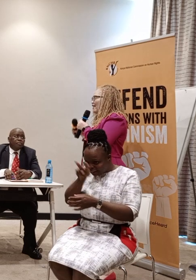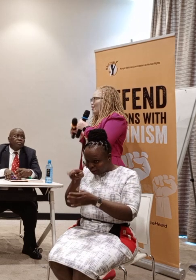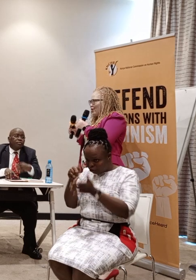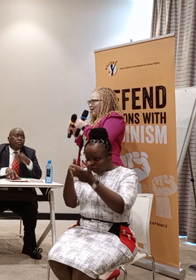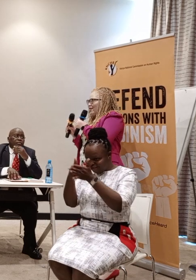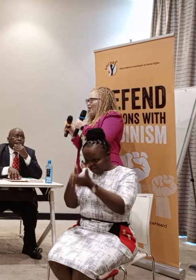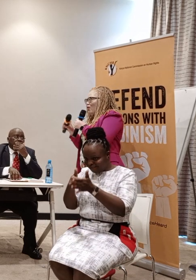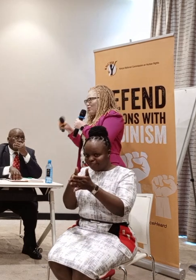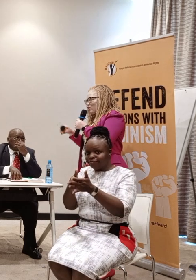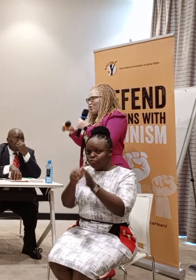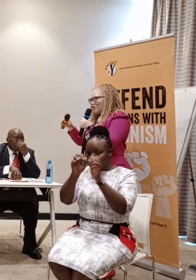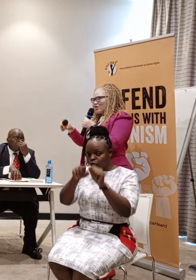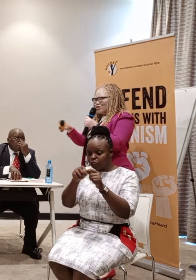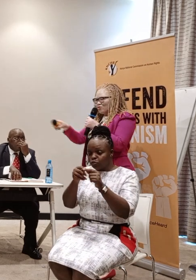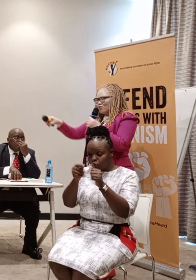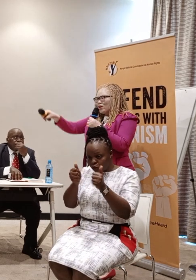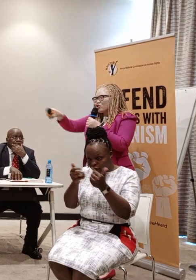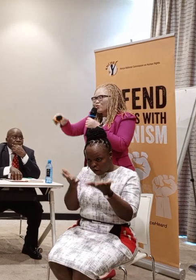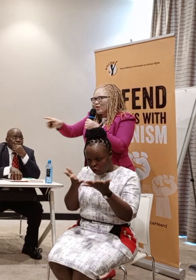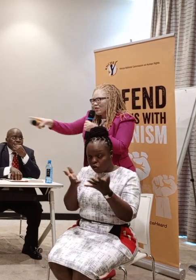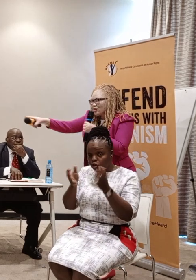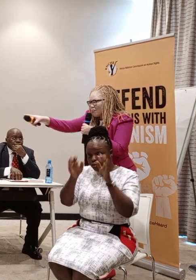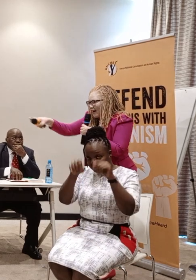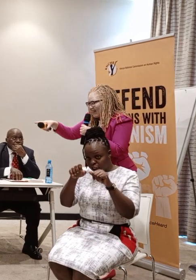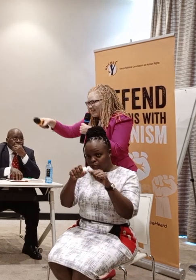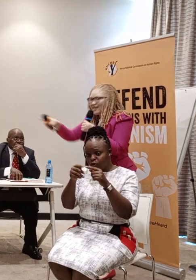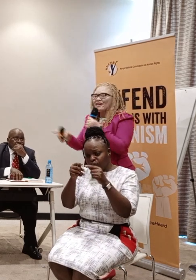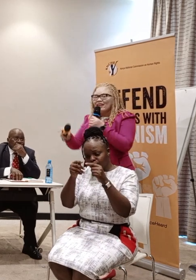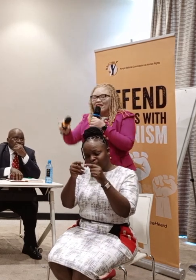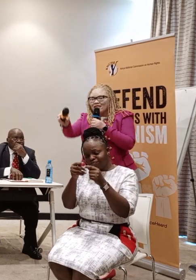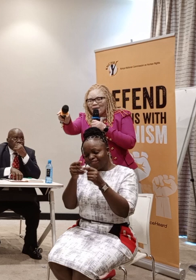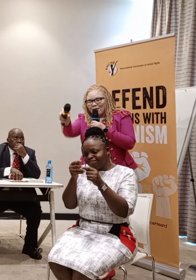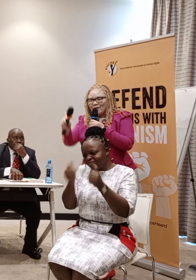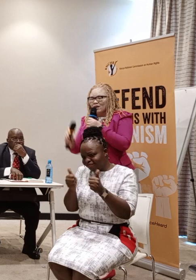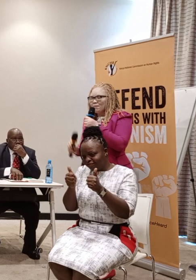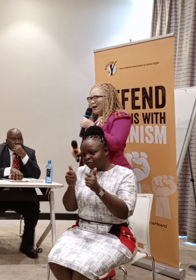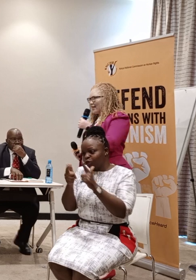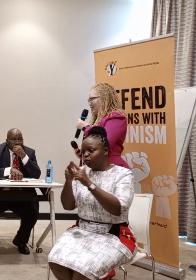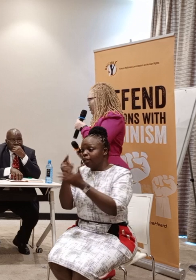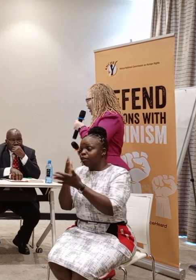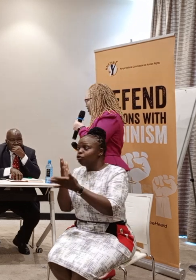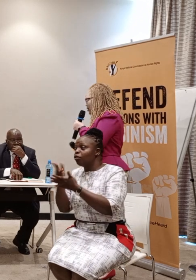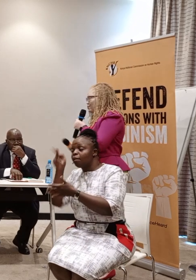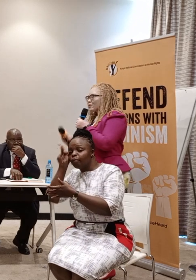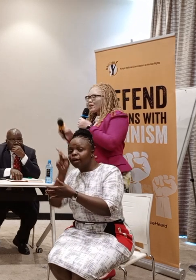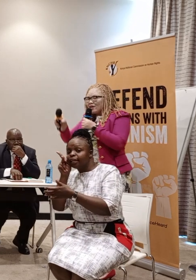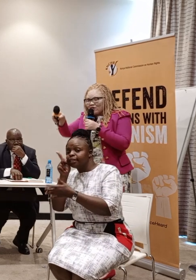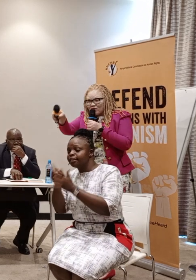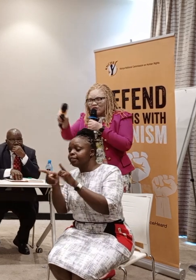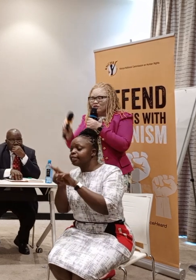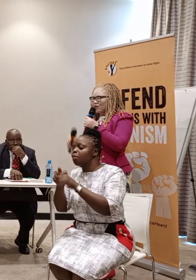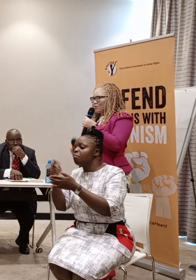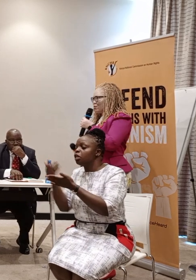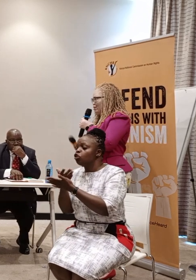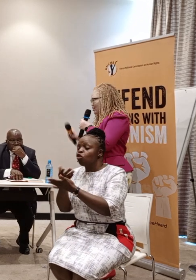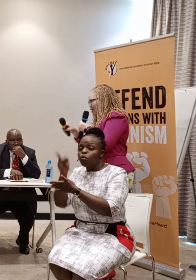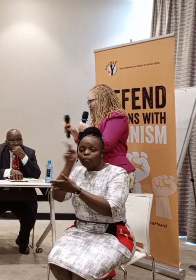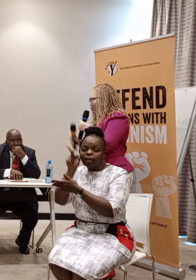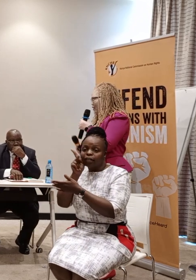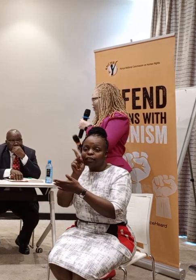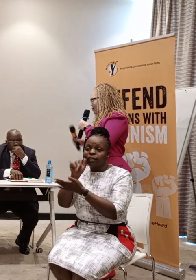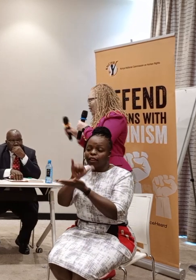done. What can the commission really do to assure these parents and the upcoming parents that their children will